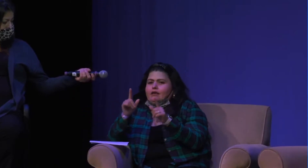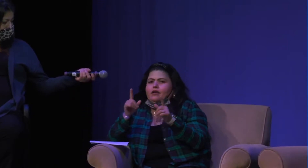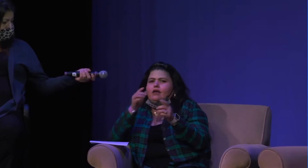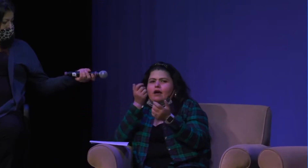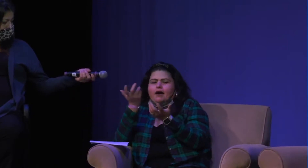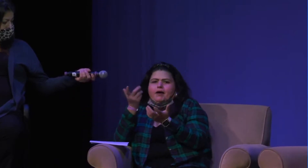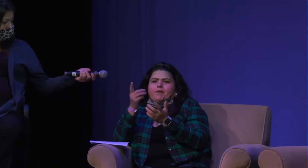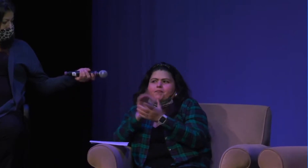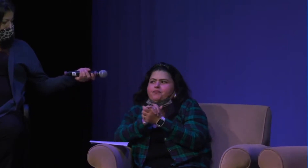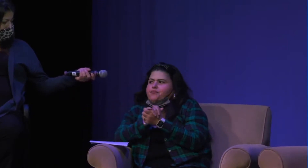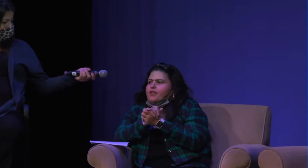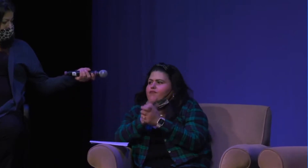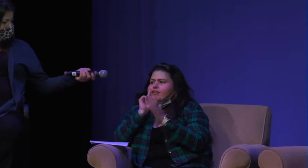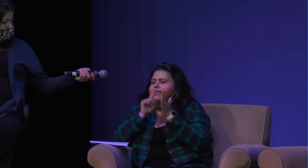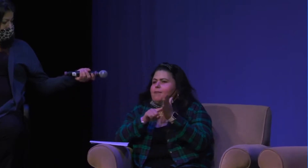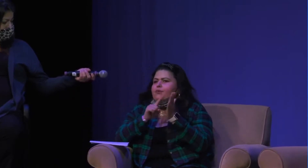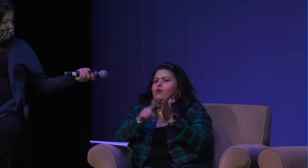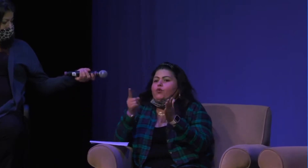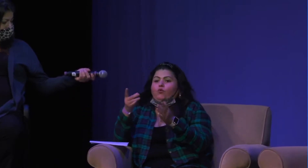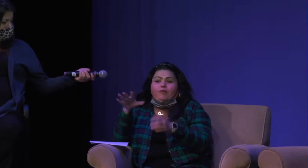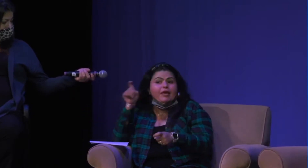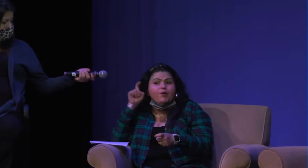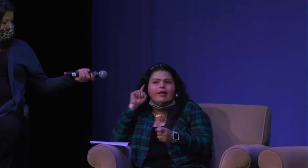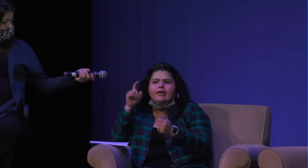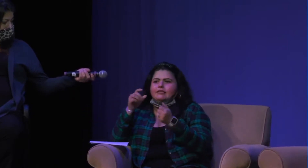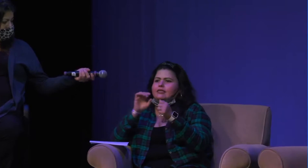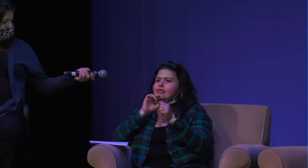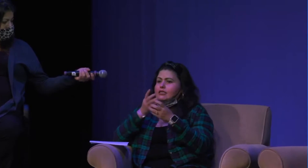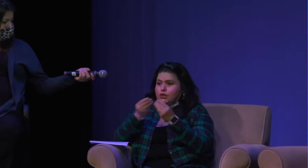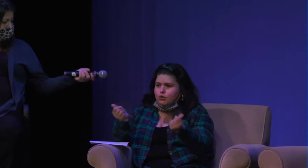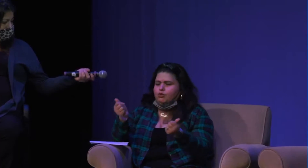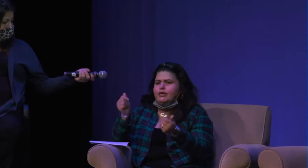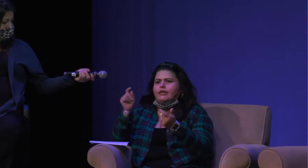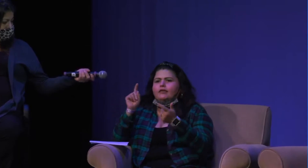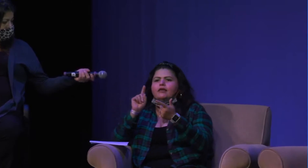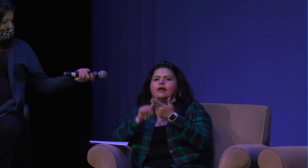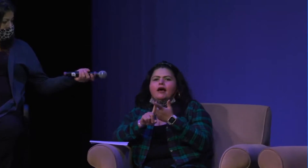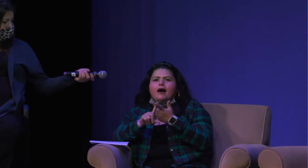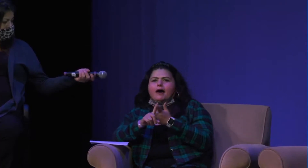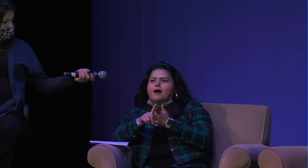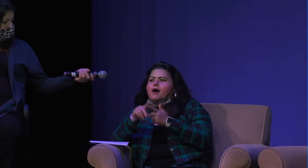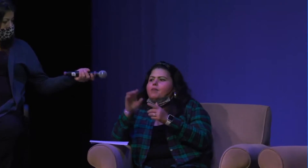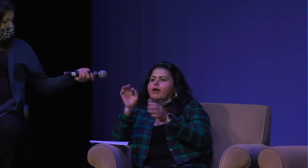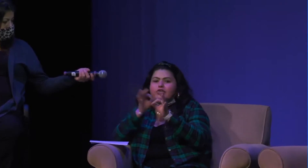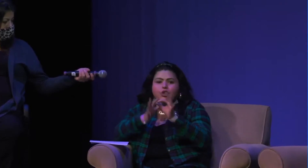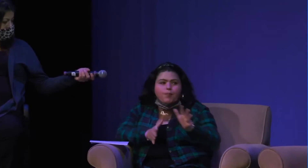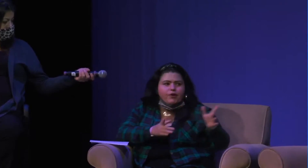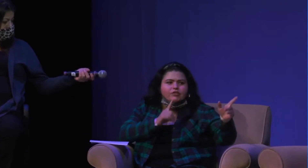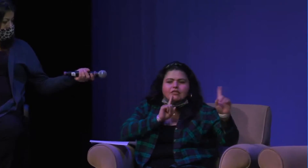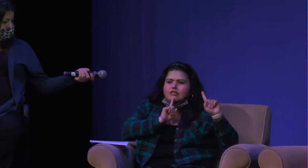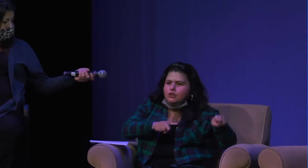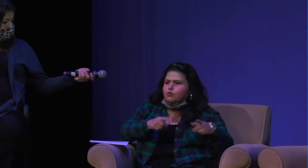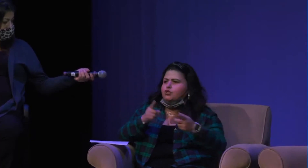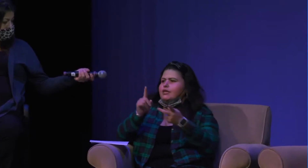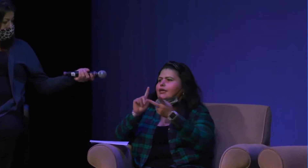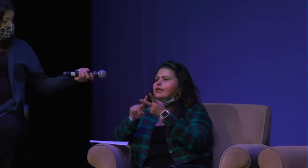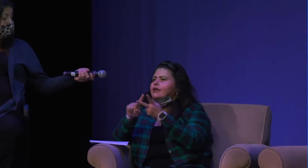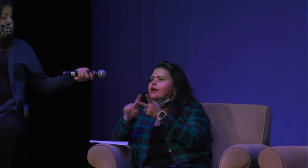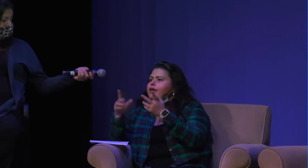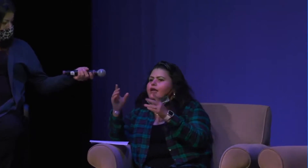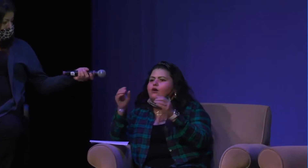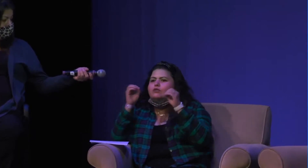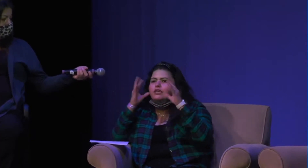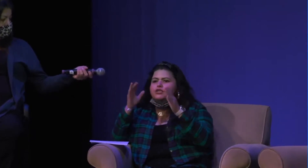Like, for example, hearing aids is a solution. Interpreters is a